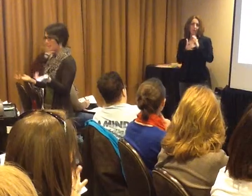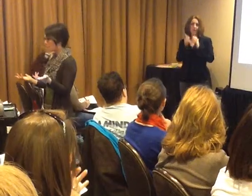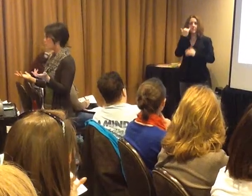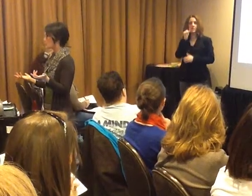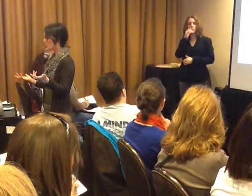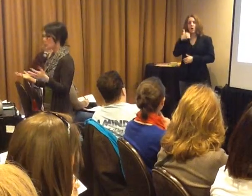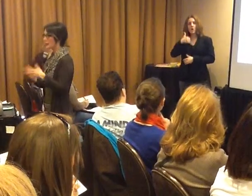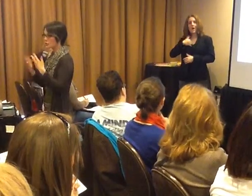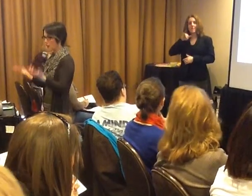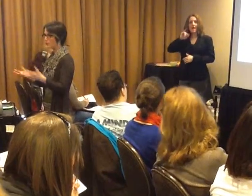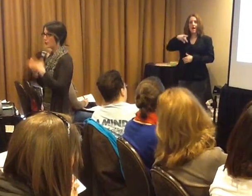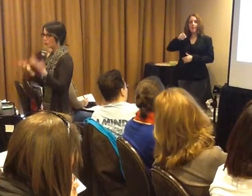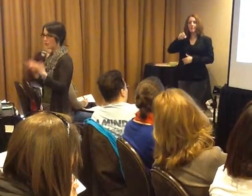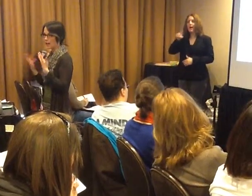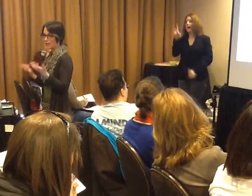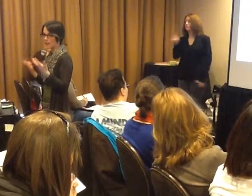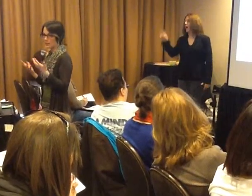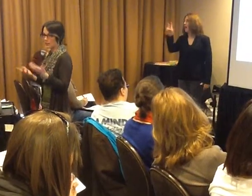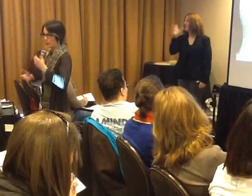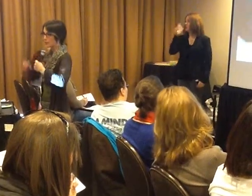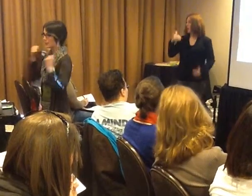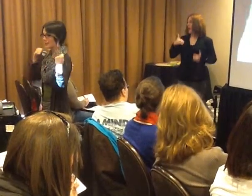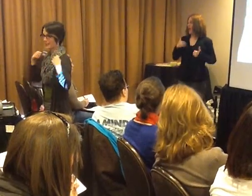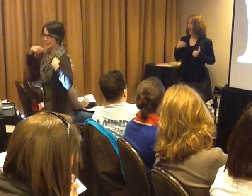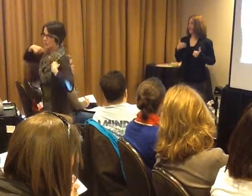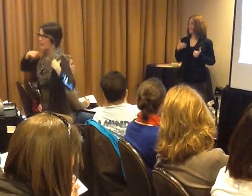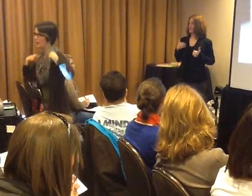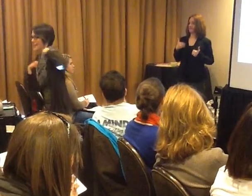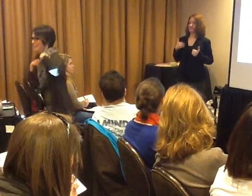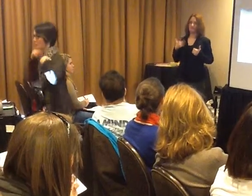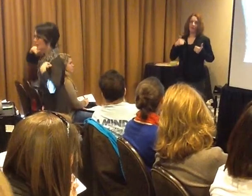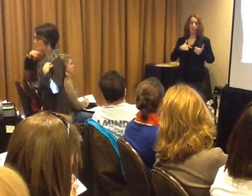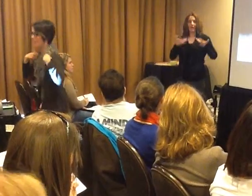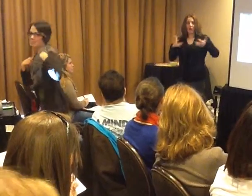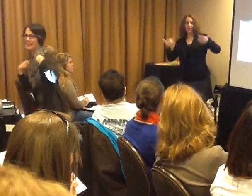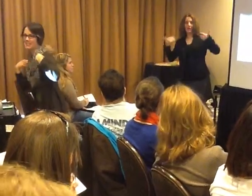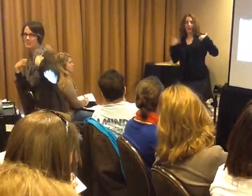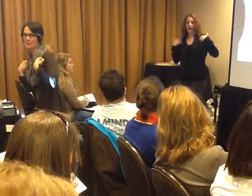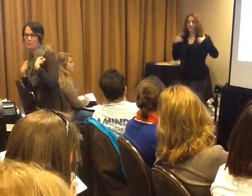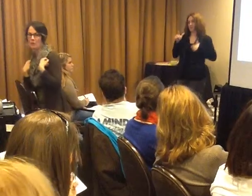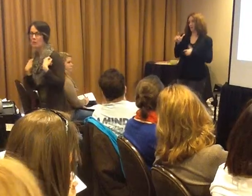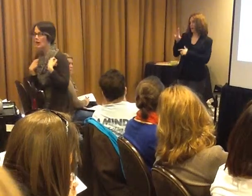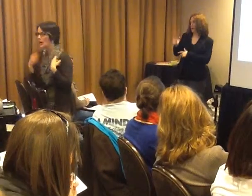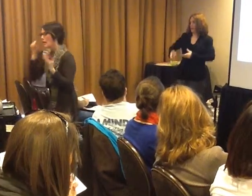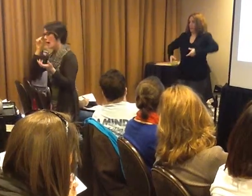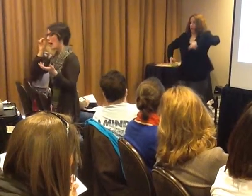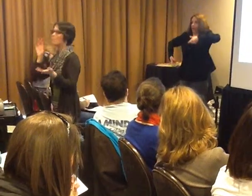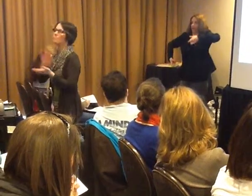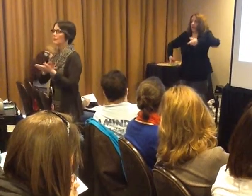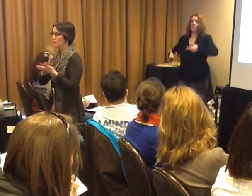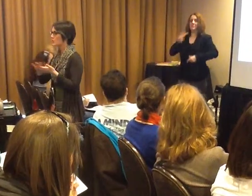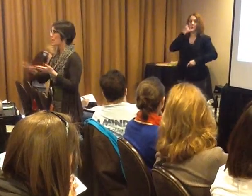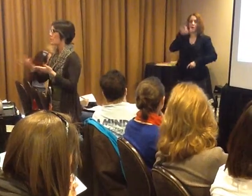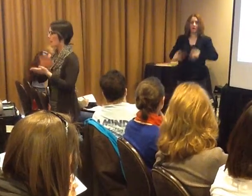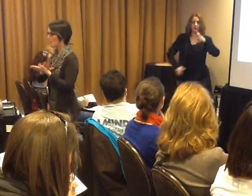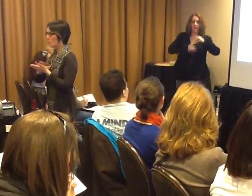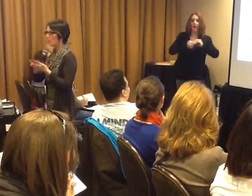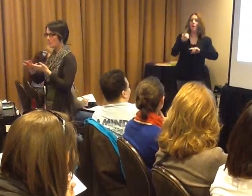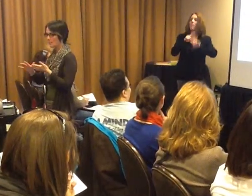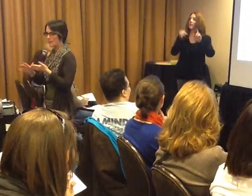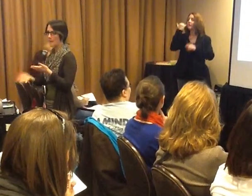you're an itinerant or something, you're traveling, you don't have all of, we already have 27 bags, we don't need one more. But if you just had